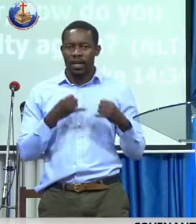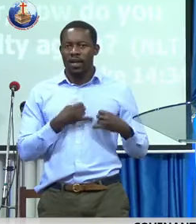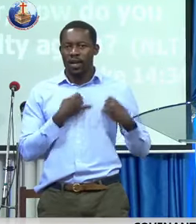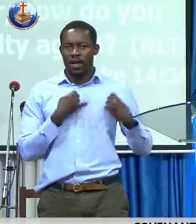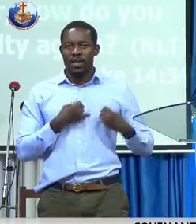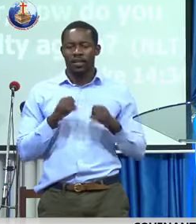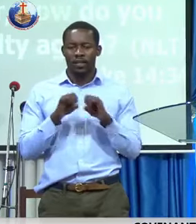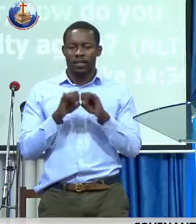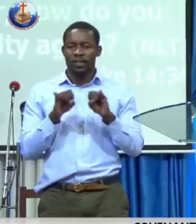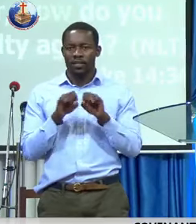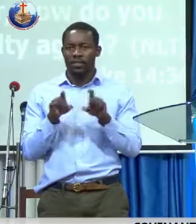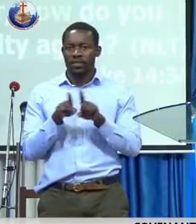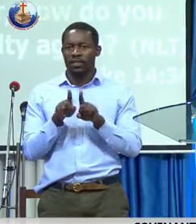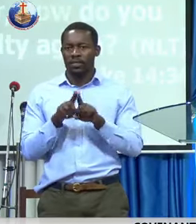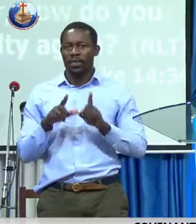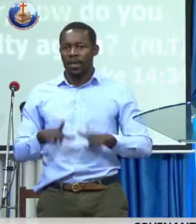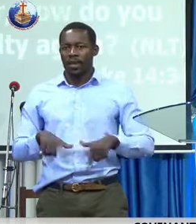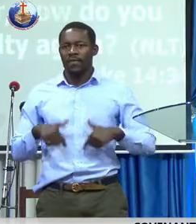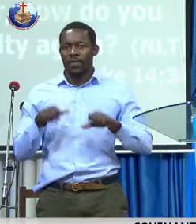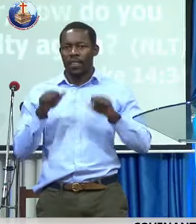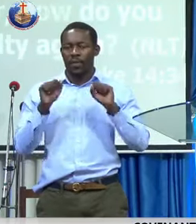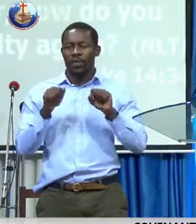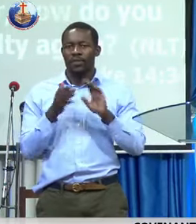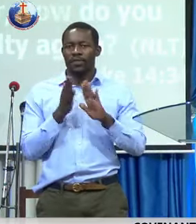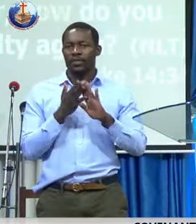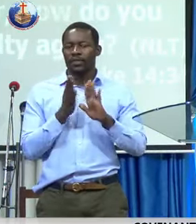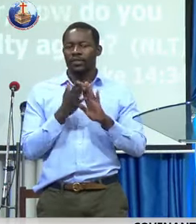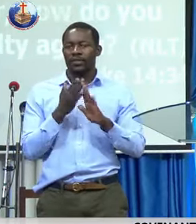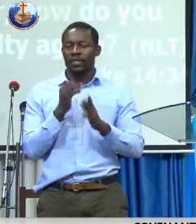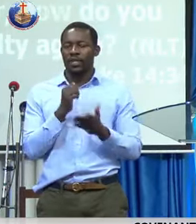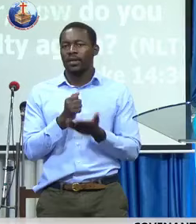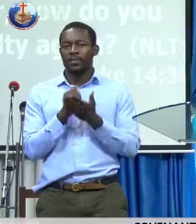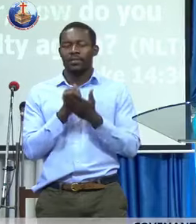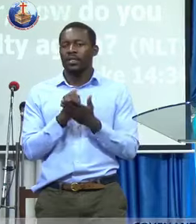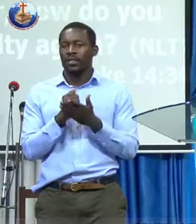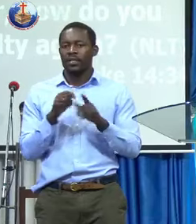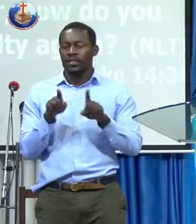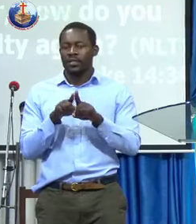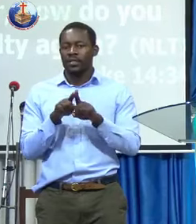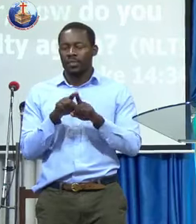in our lives. Lord, may you quicken us. May you stir up